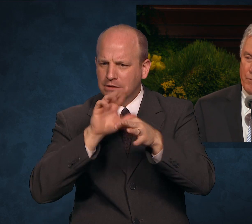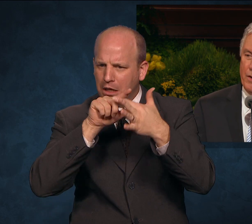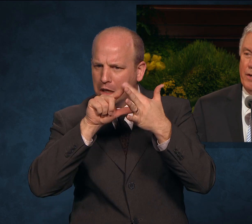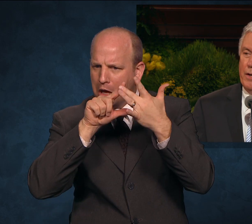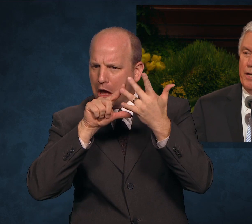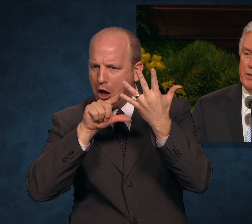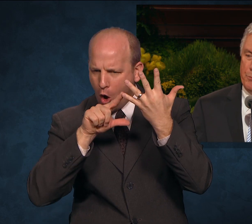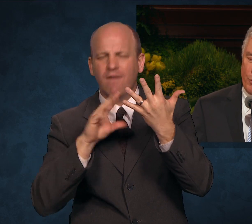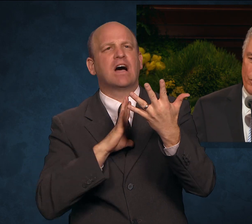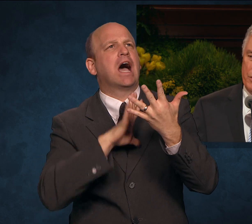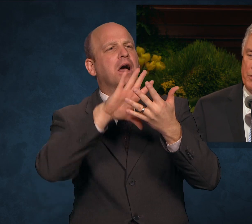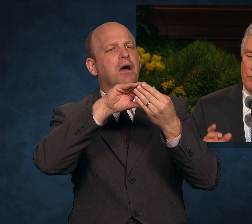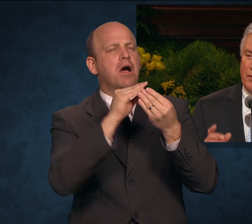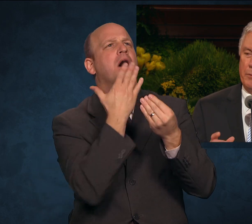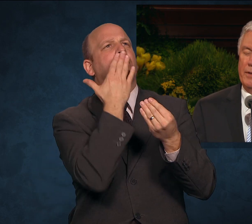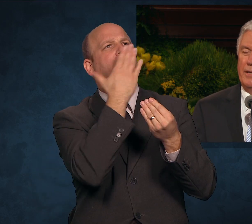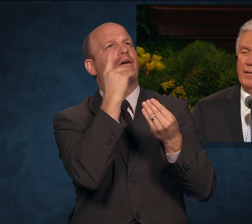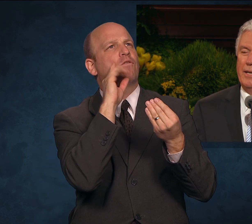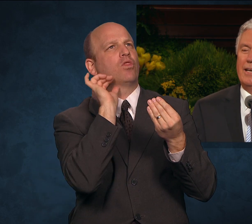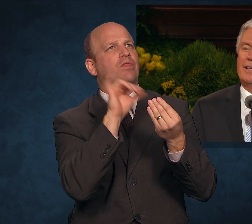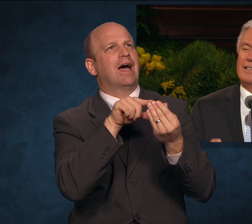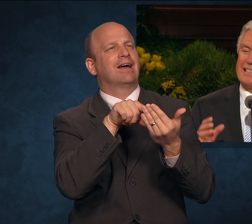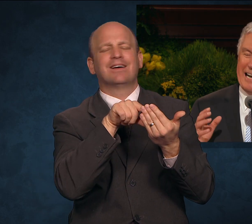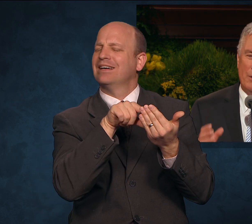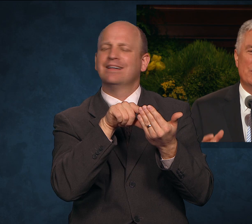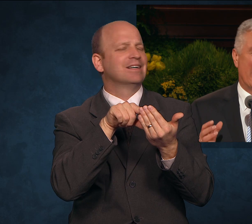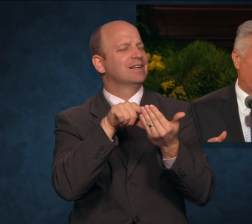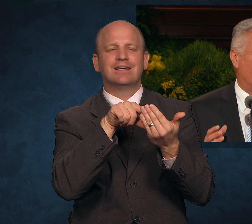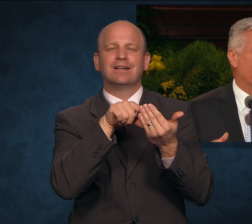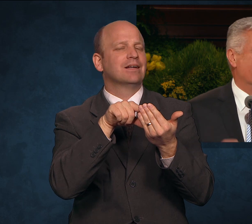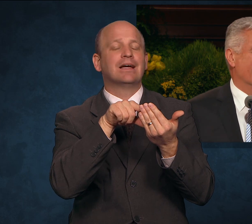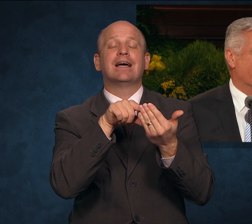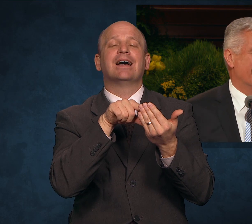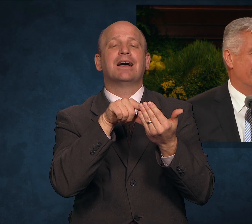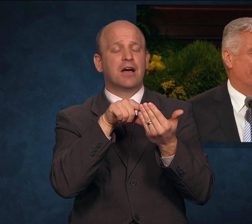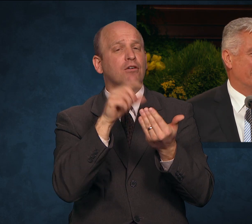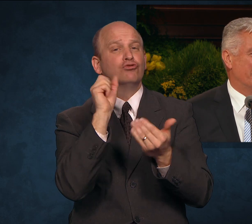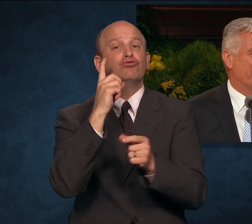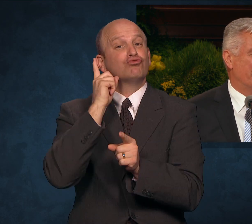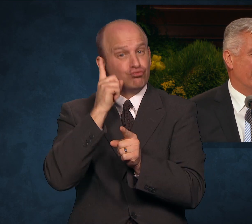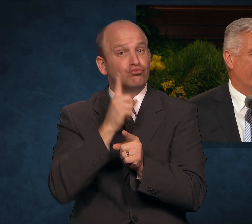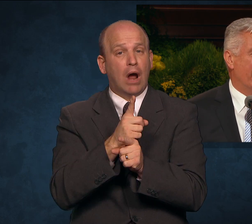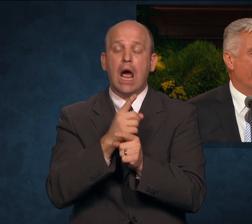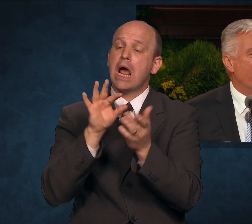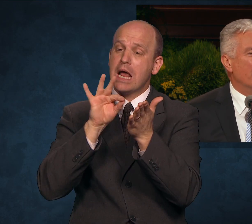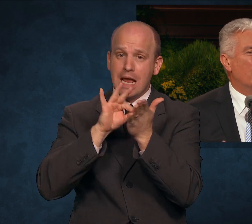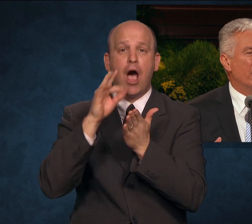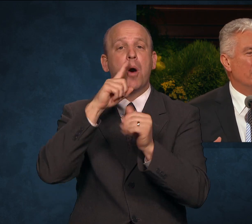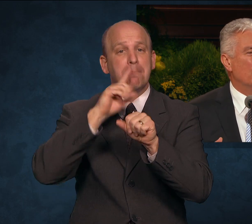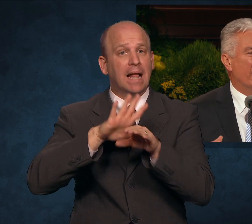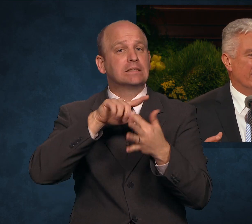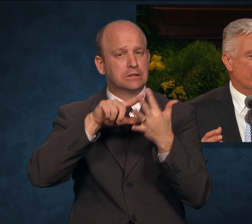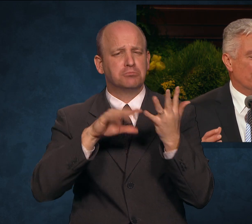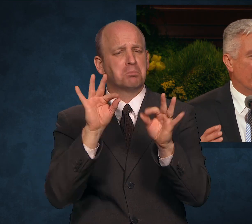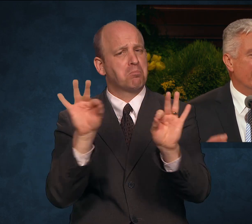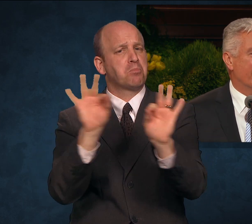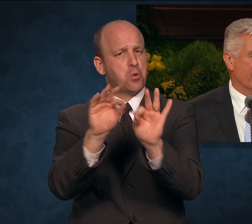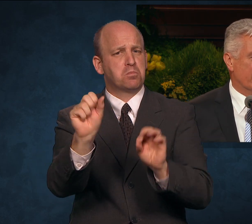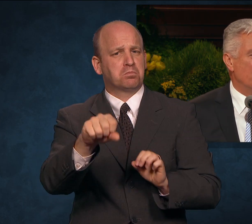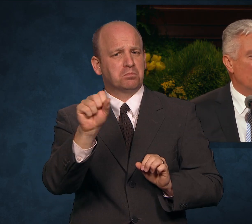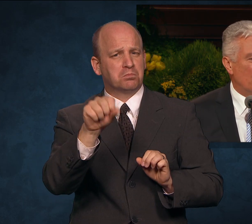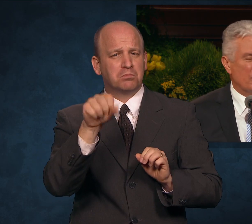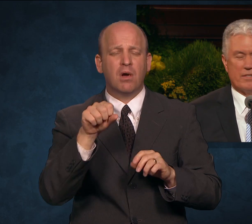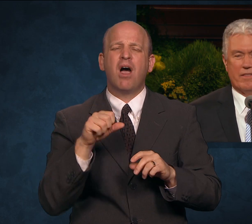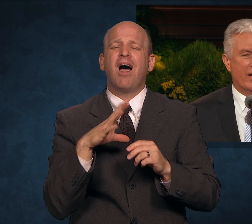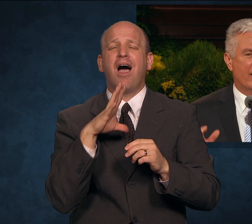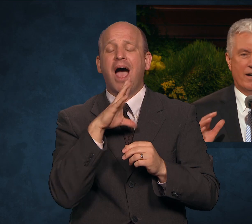true it is important to frequently count our blessings and anyone who has tried